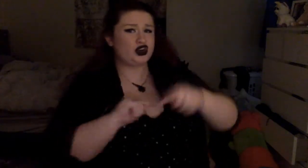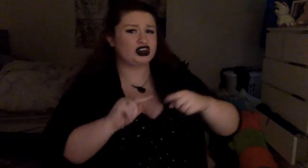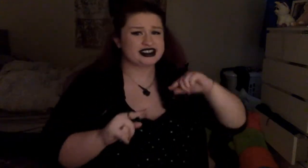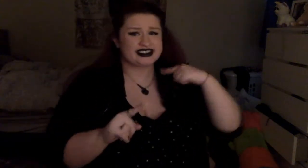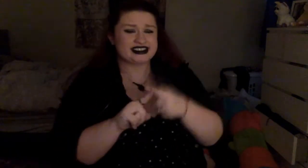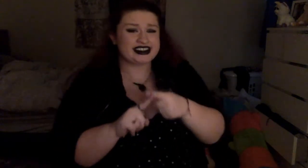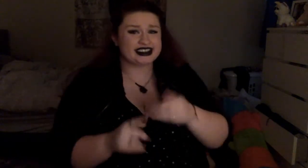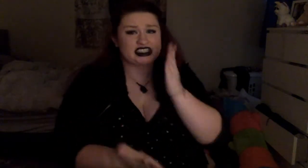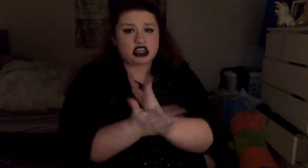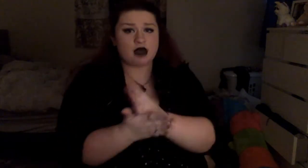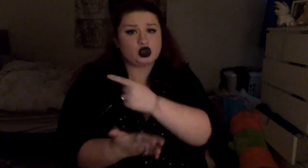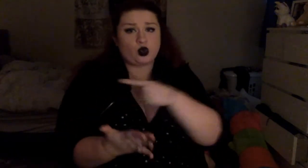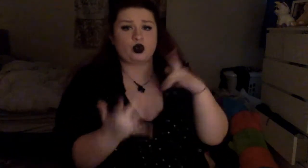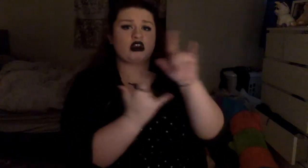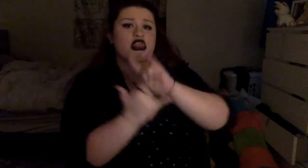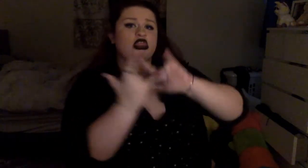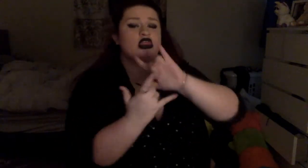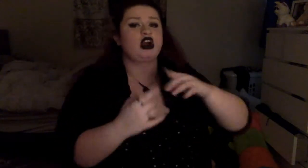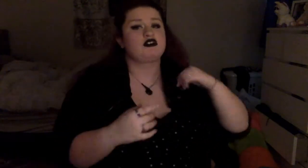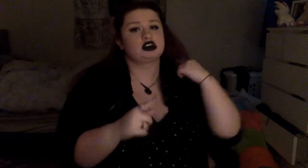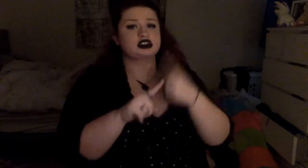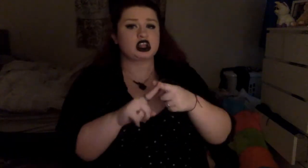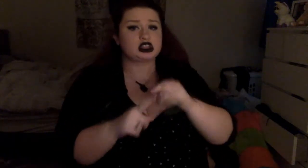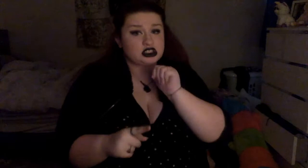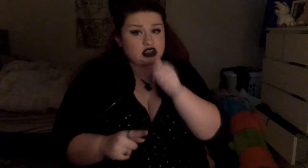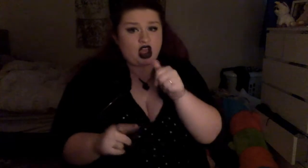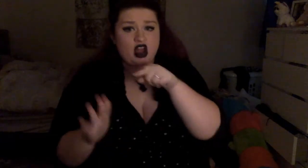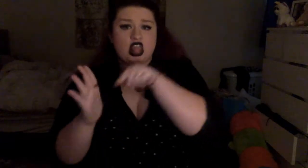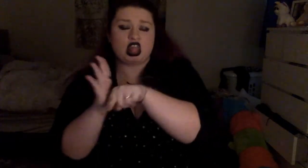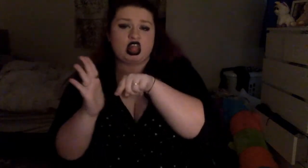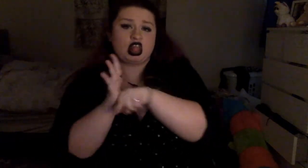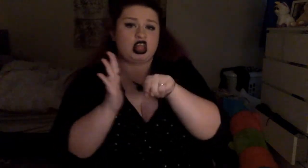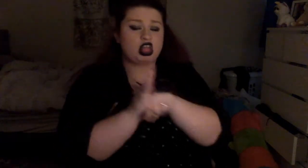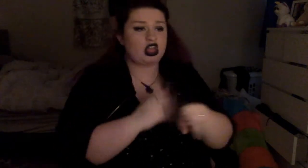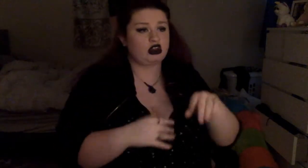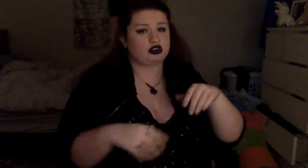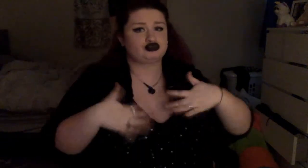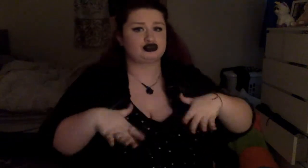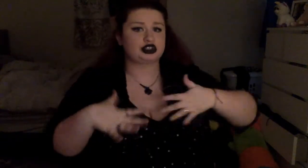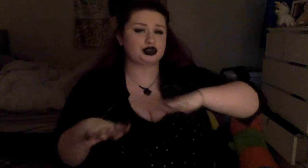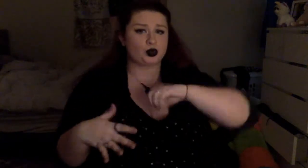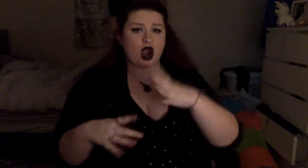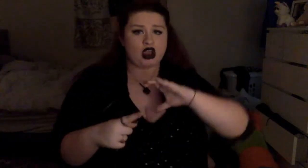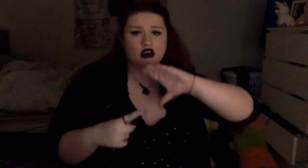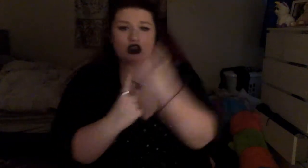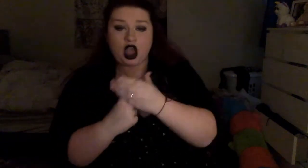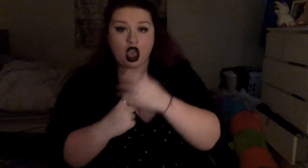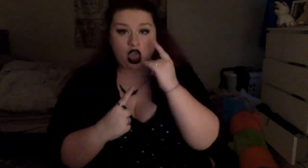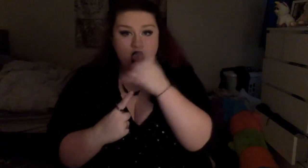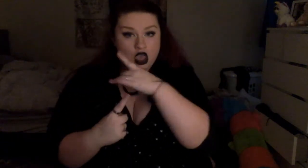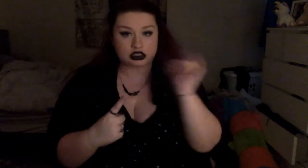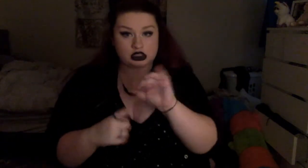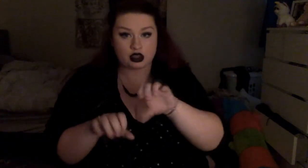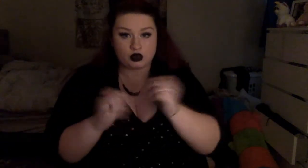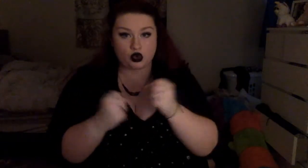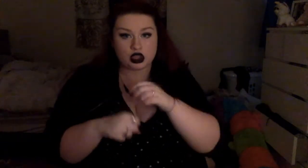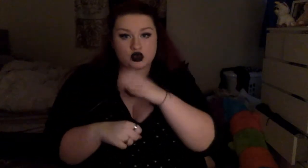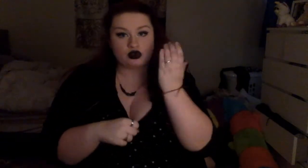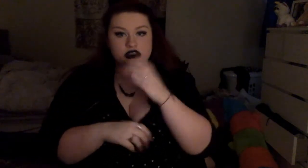hurts until it stops. We will love until it's not. On the killing spree in white. Eyes like broken Christmas